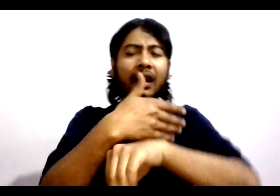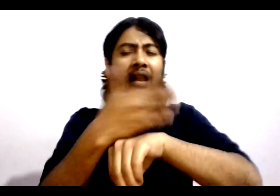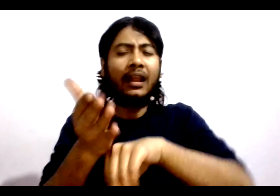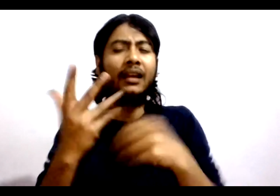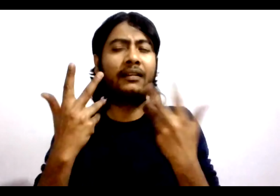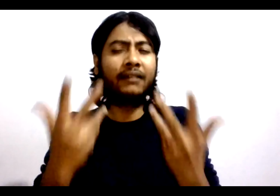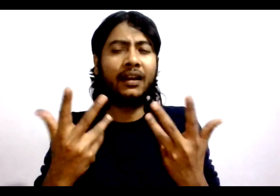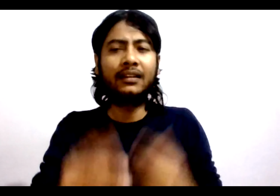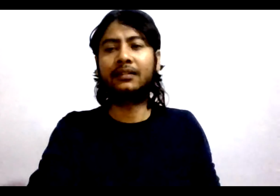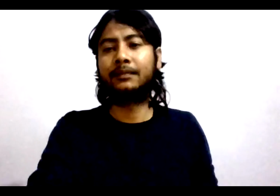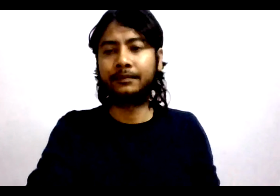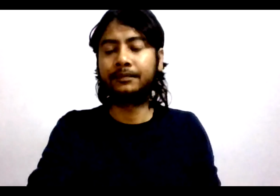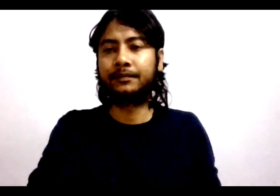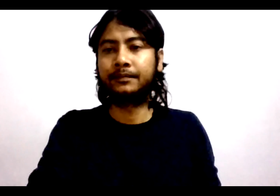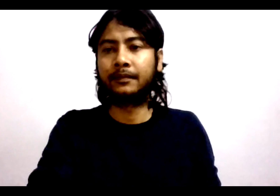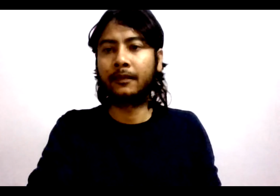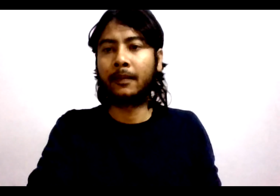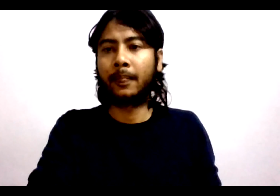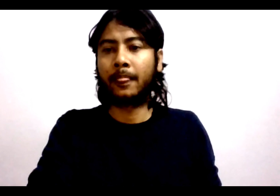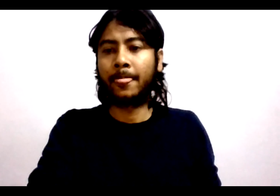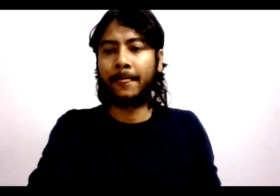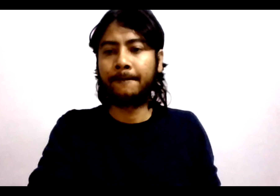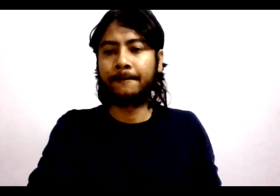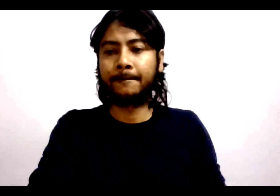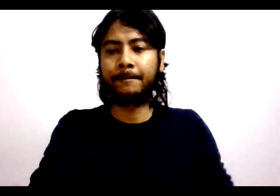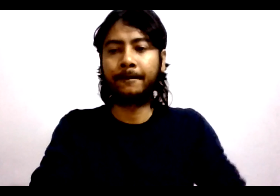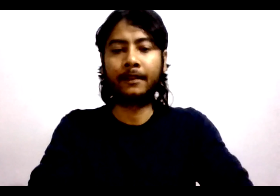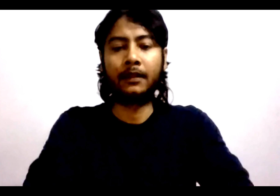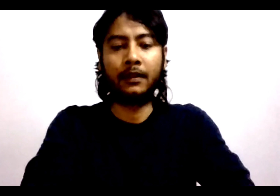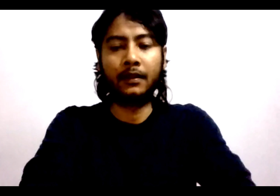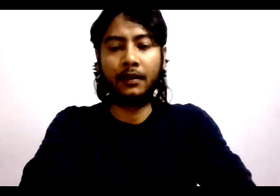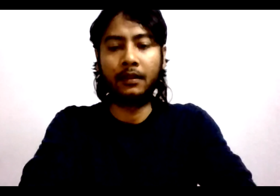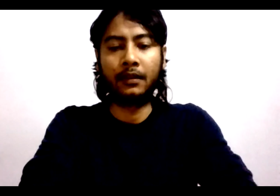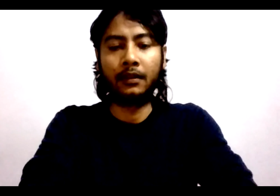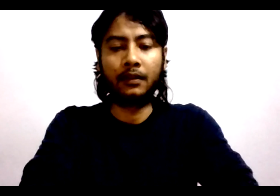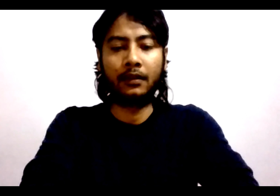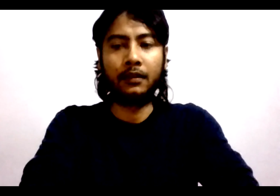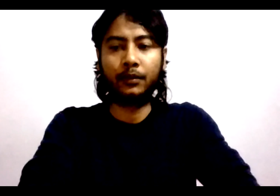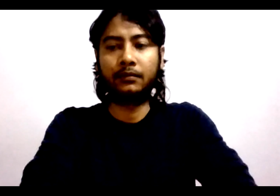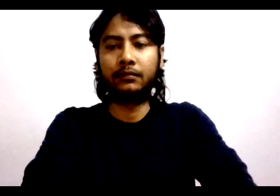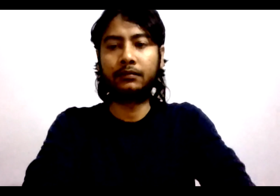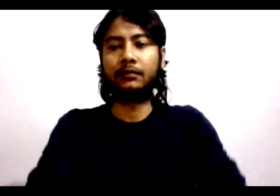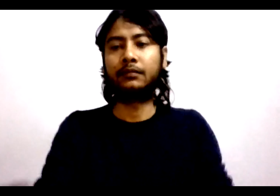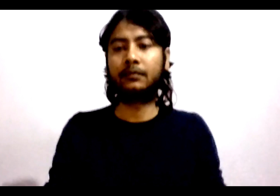Okay, thank you. I think very rightfully, I mean, that pain is visible in